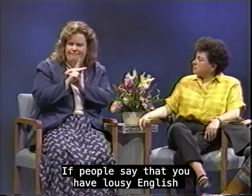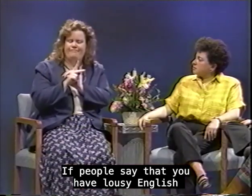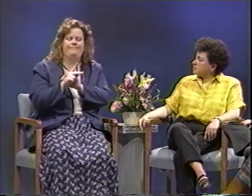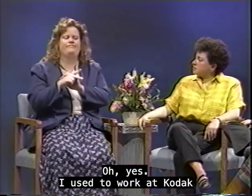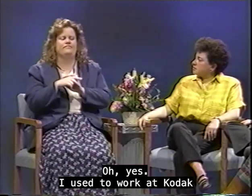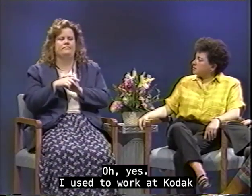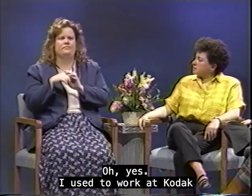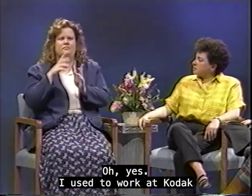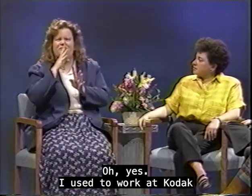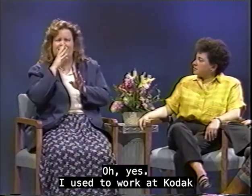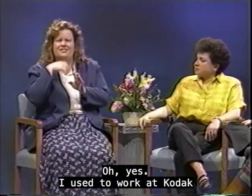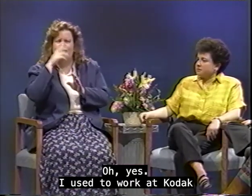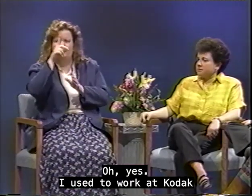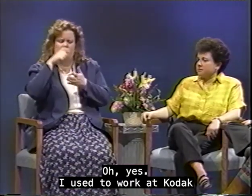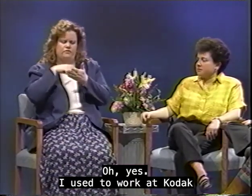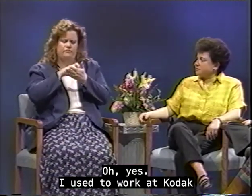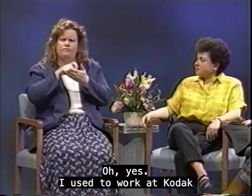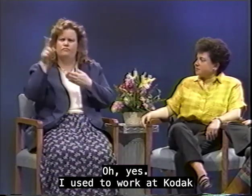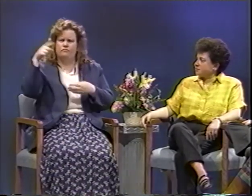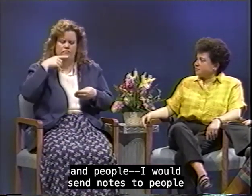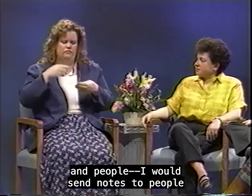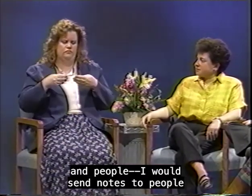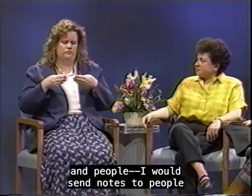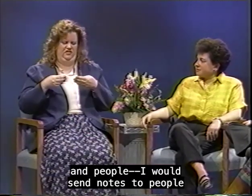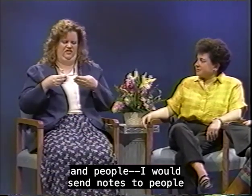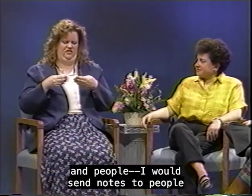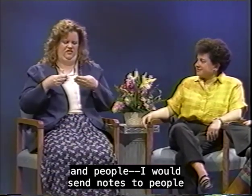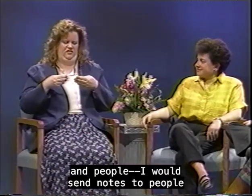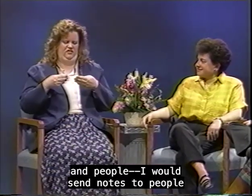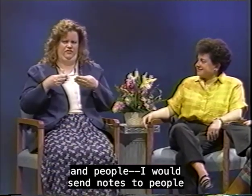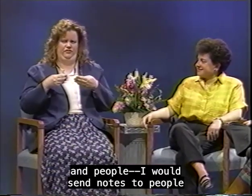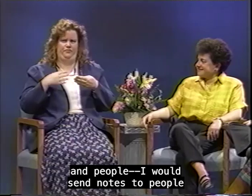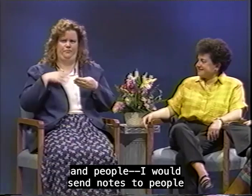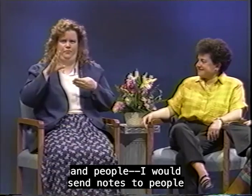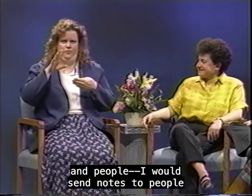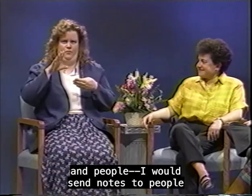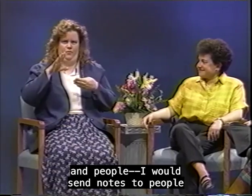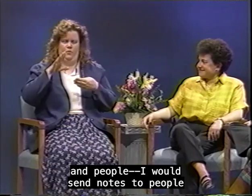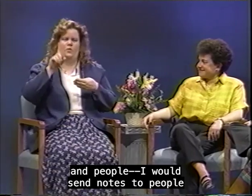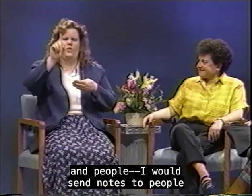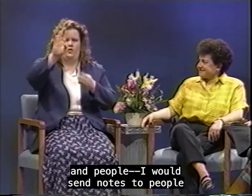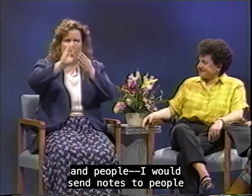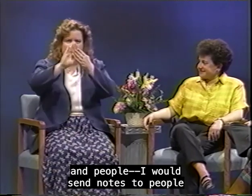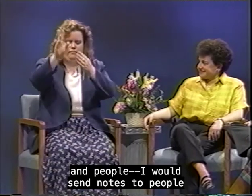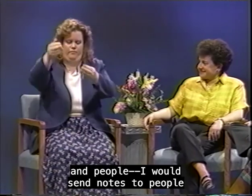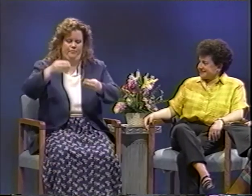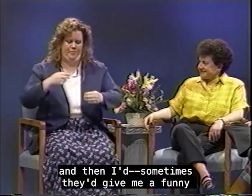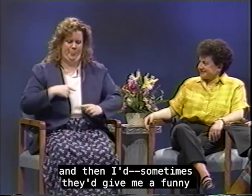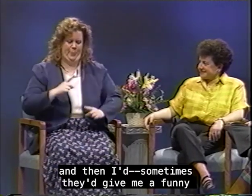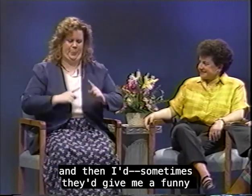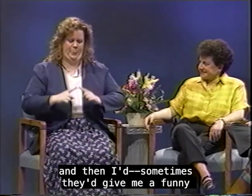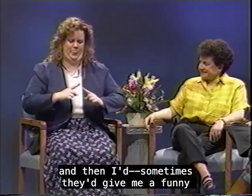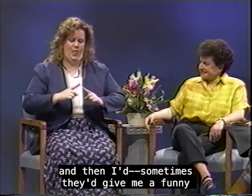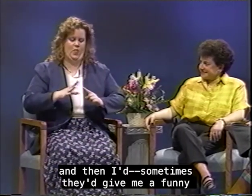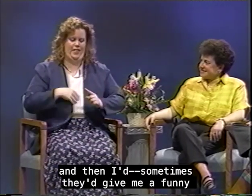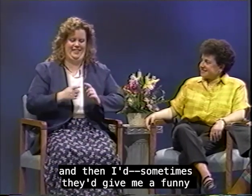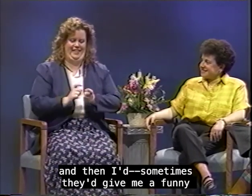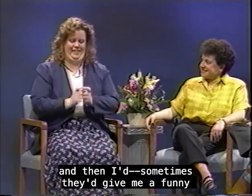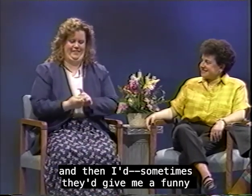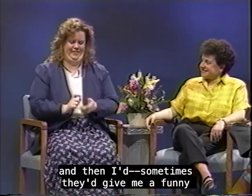skills? Oh, yes. I used to work at Kodak, and I would send notes to people, and